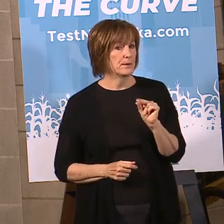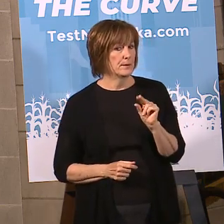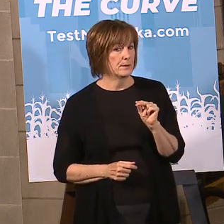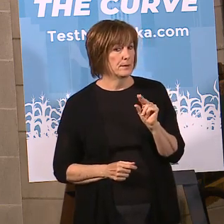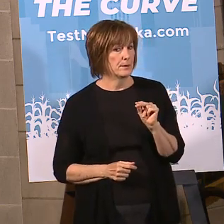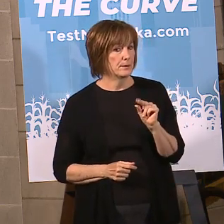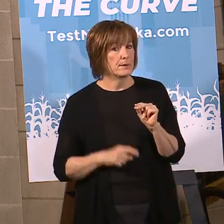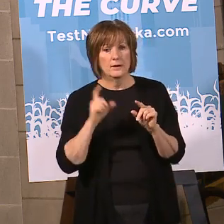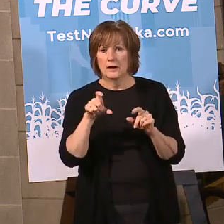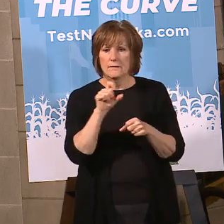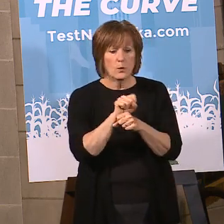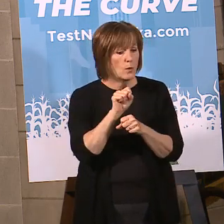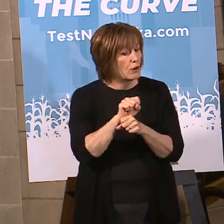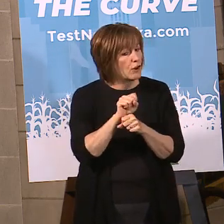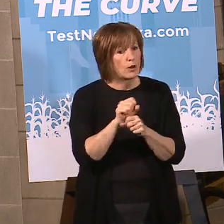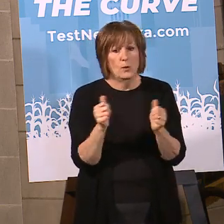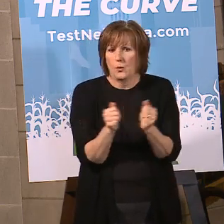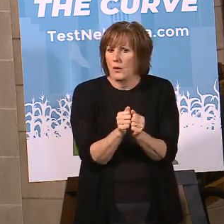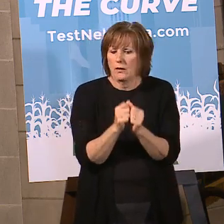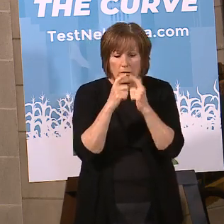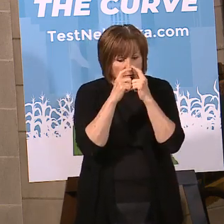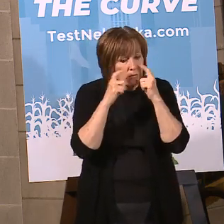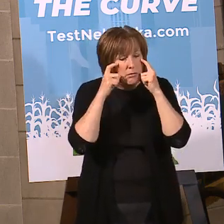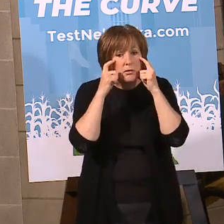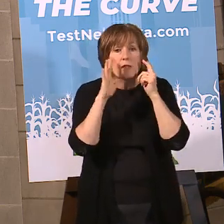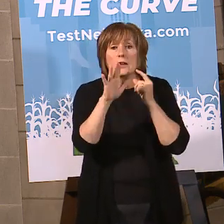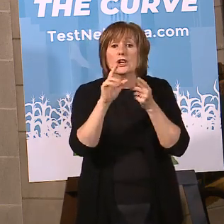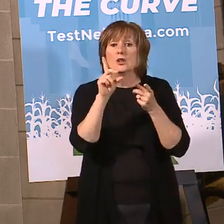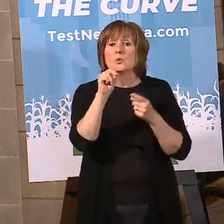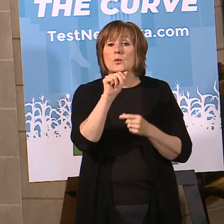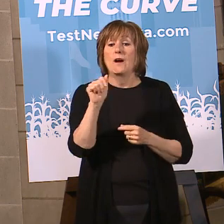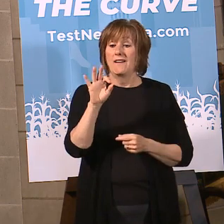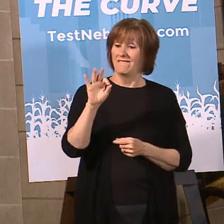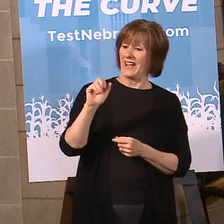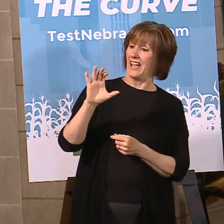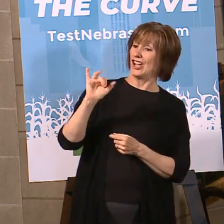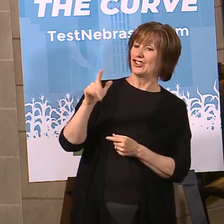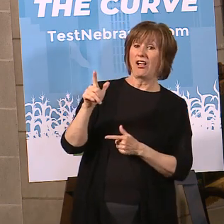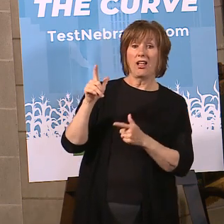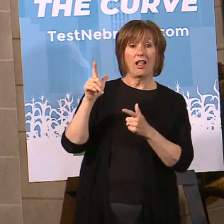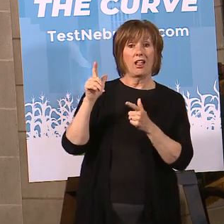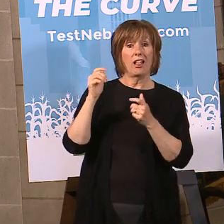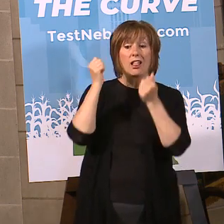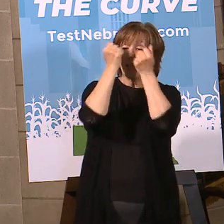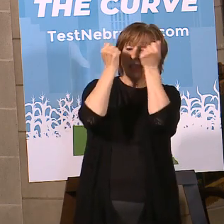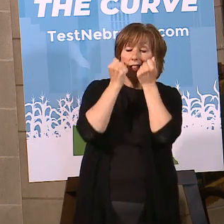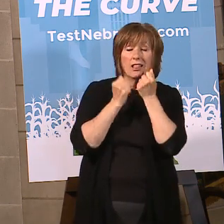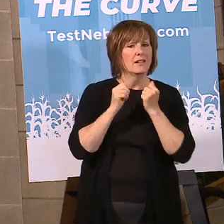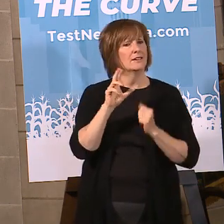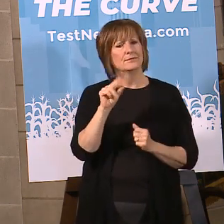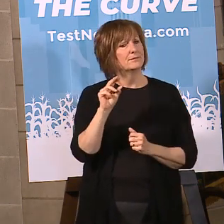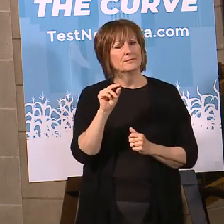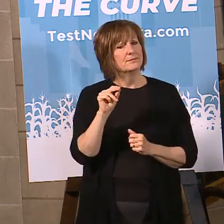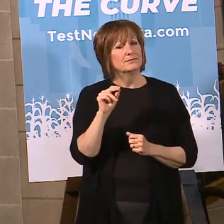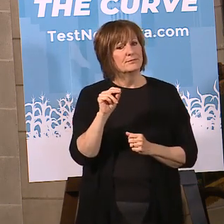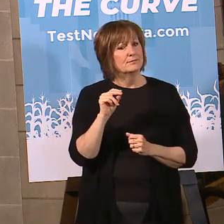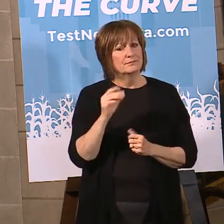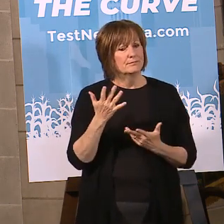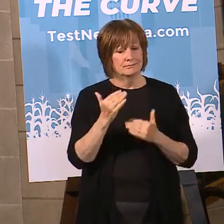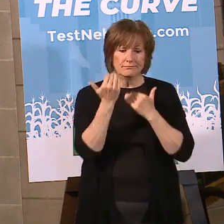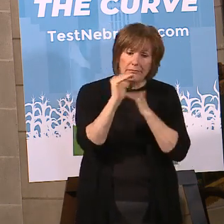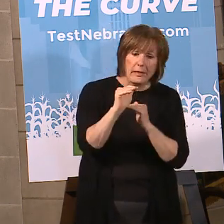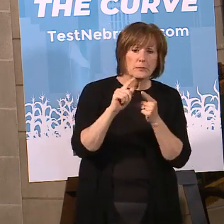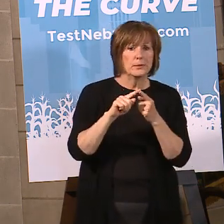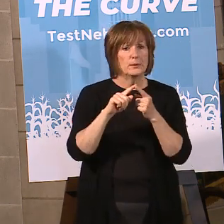that you're going to just have to work around that mask. So, facials are probably not going to be something you're going to be doing any time in the near future. You're probably going to to keep it to, you know,